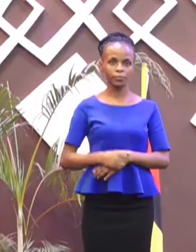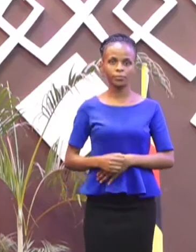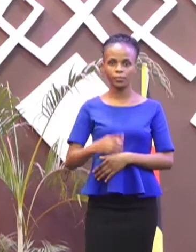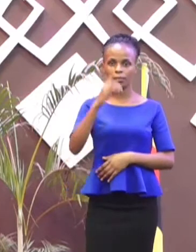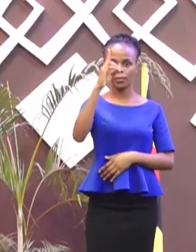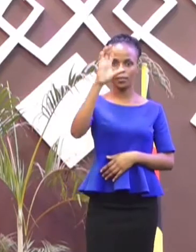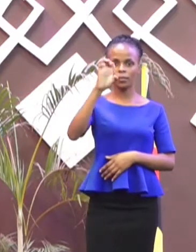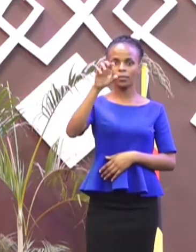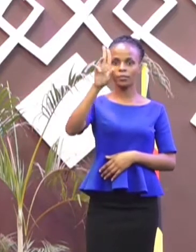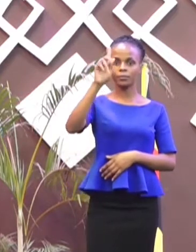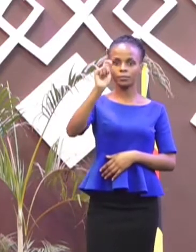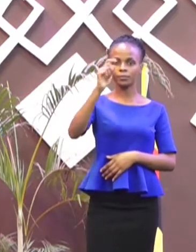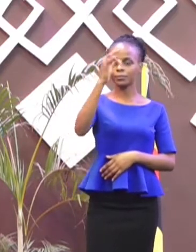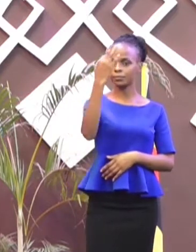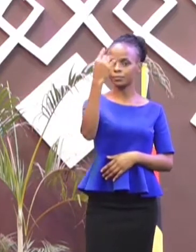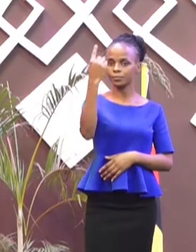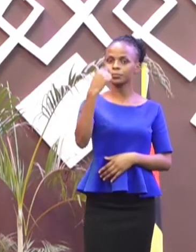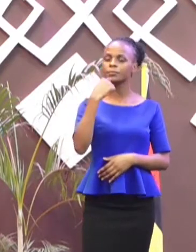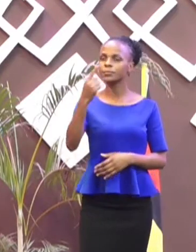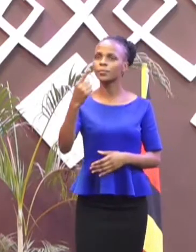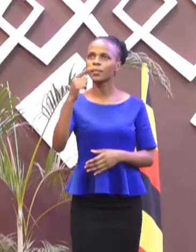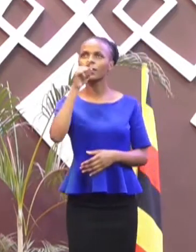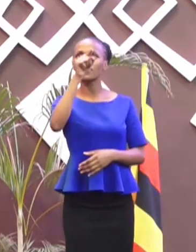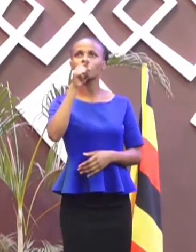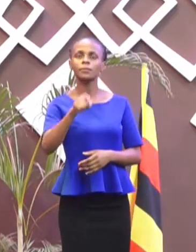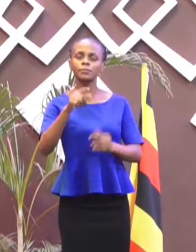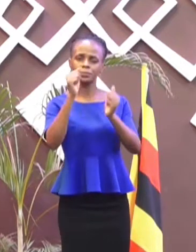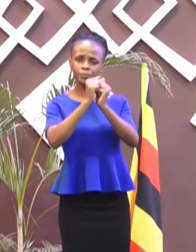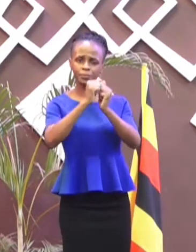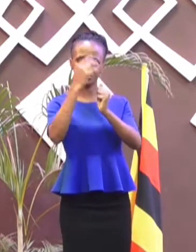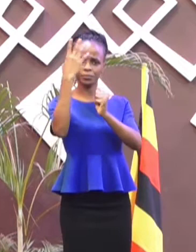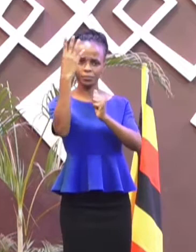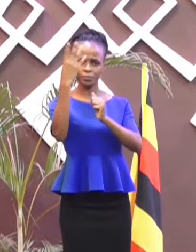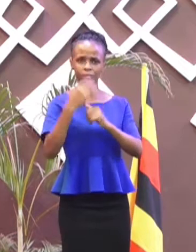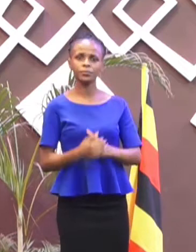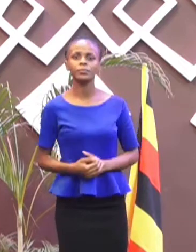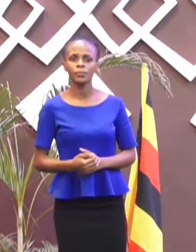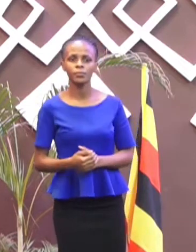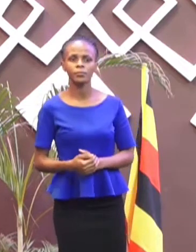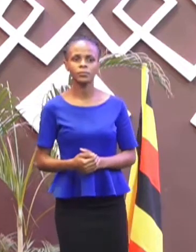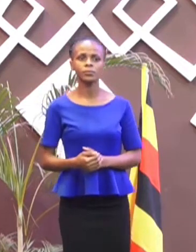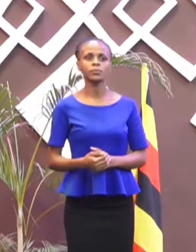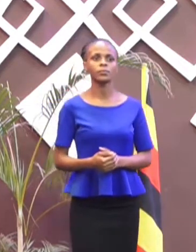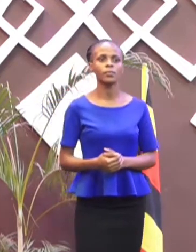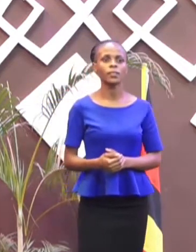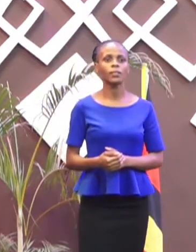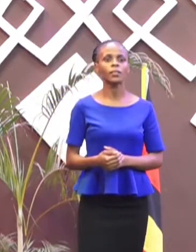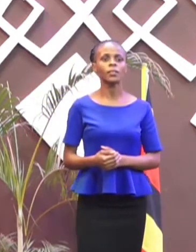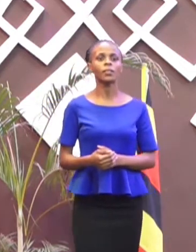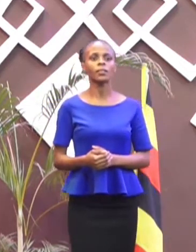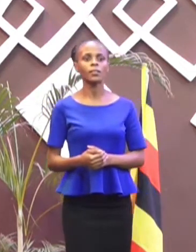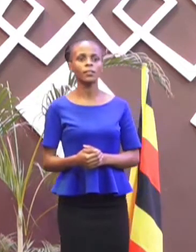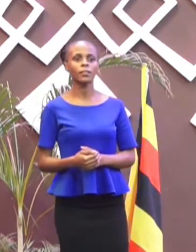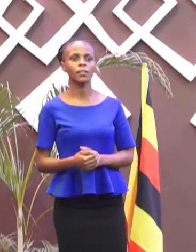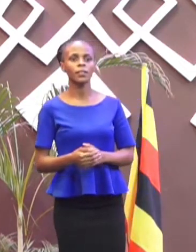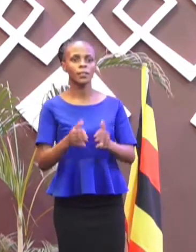Deuteronomy esule ya satumwemo verses 14 olunyiriri olwe 14 when you get there